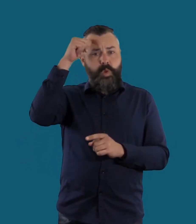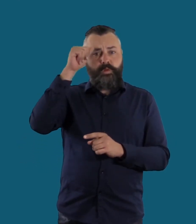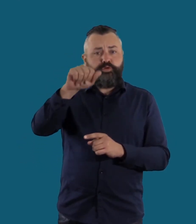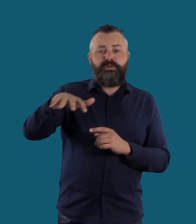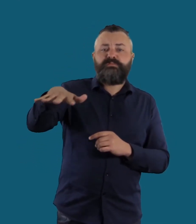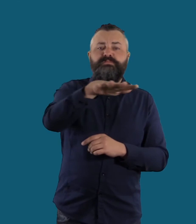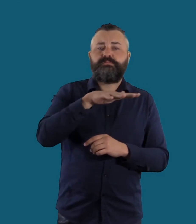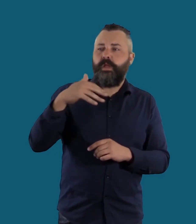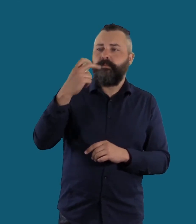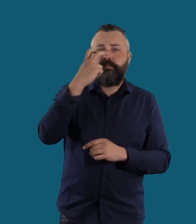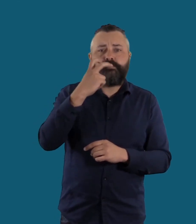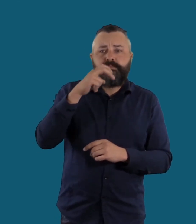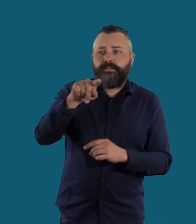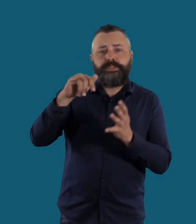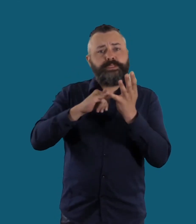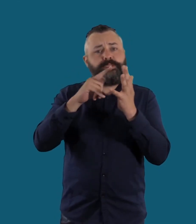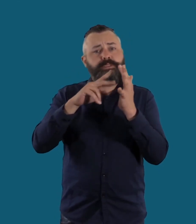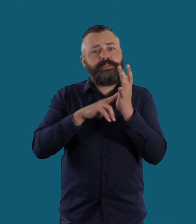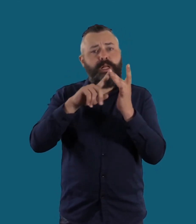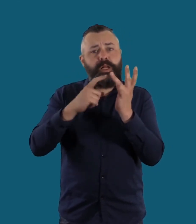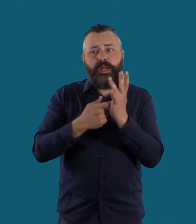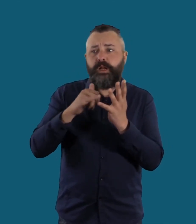Try to help local seniors or senior family members and friends,